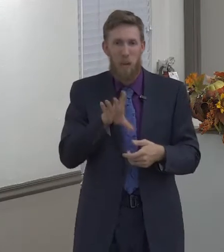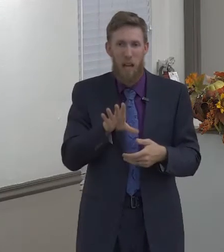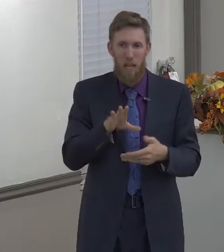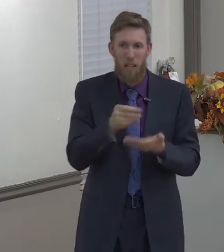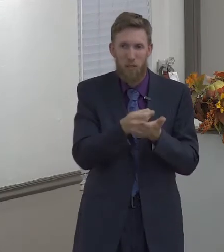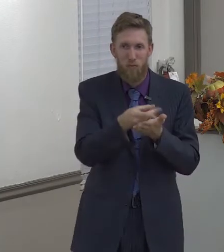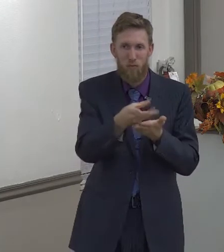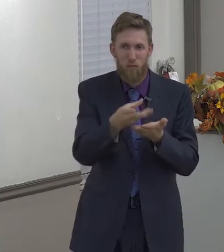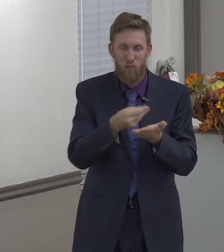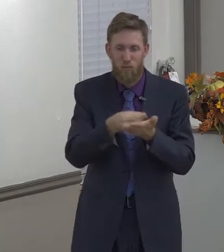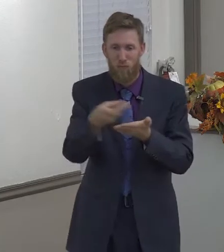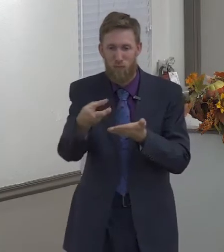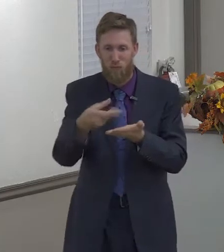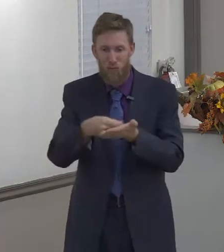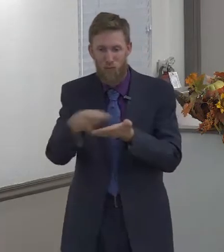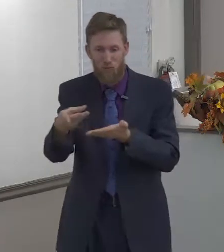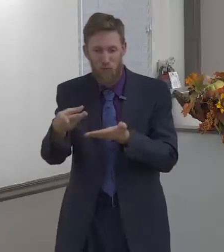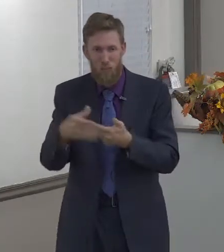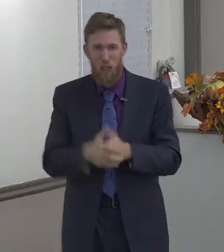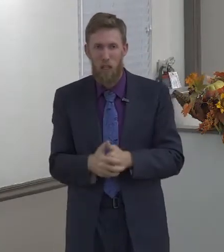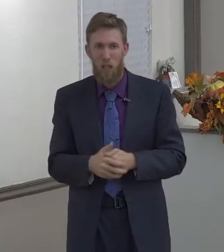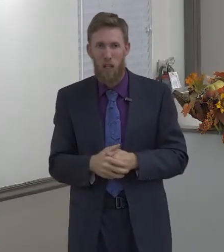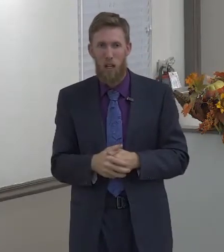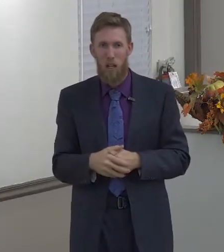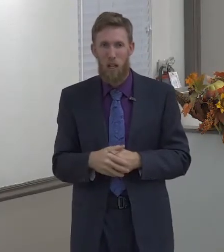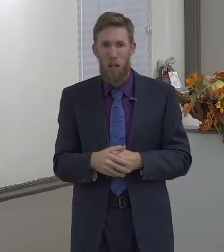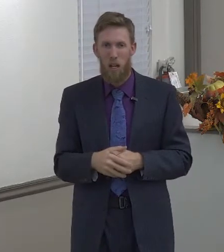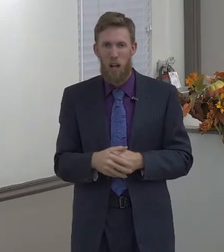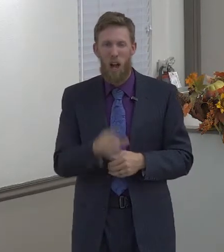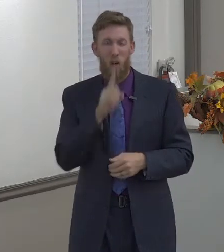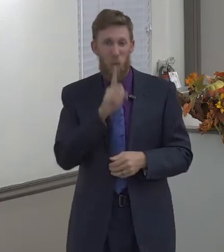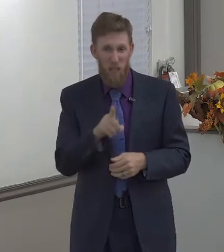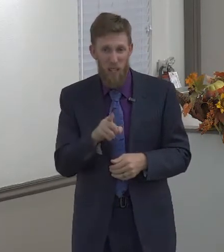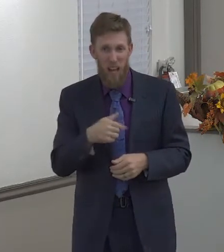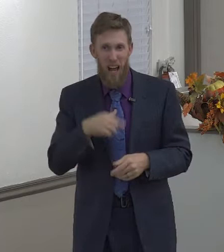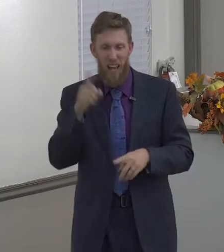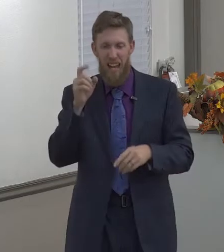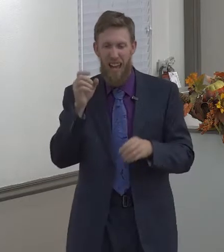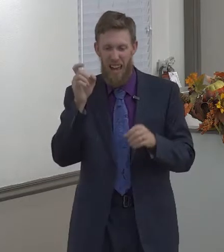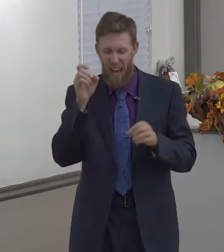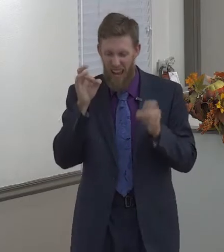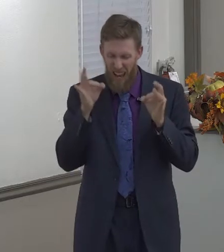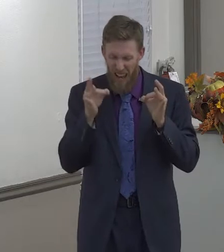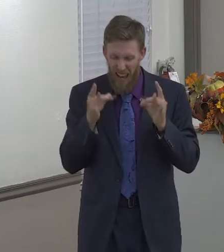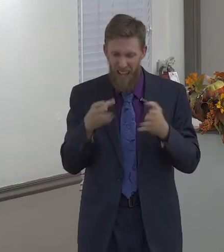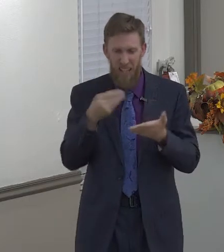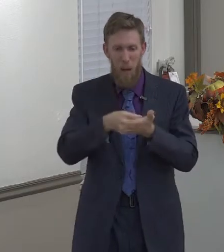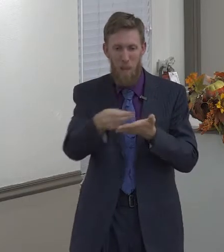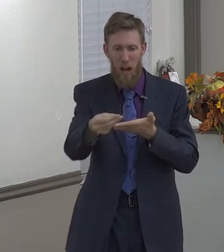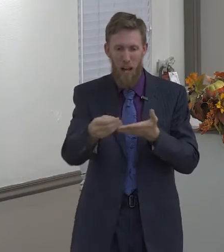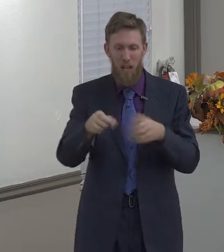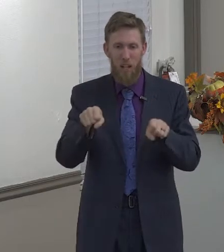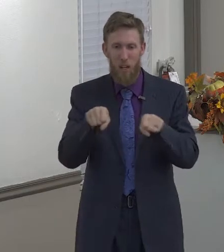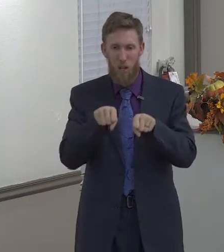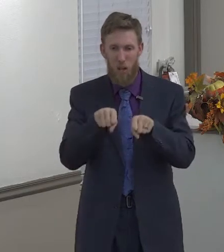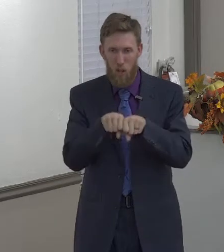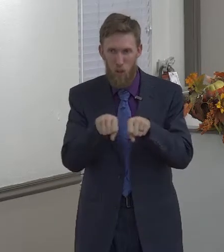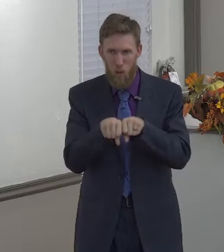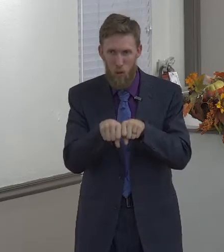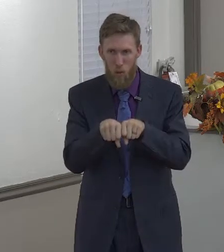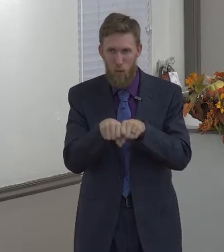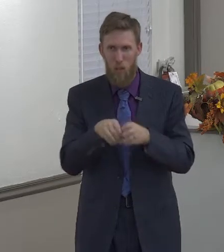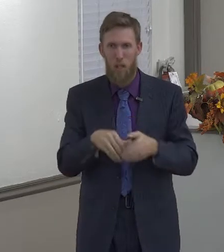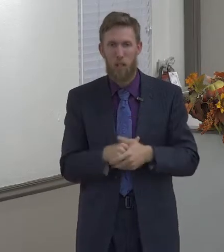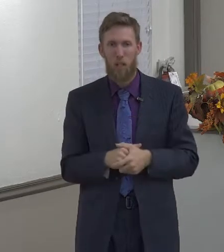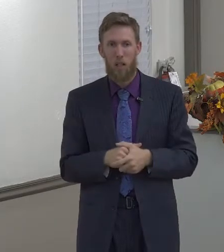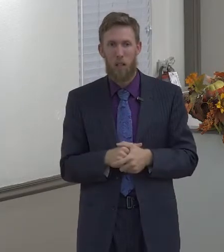Can you imagine how much a set of shoes would be if you had 10 feet? It's like $75 for two of